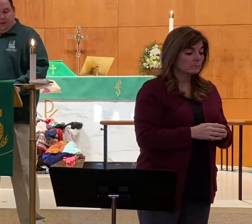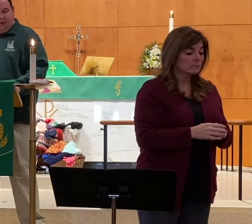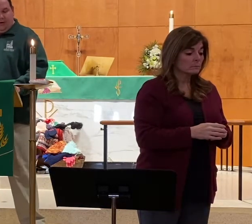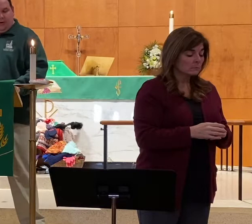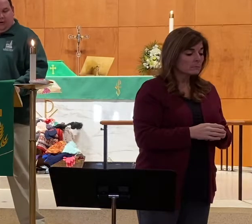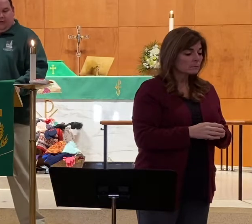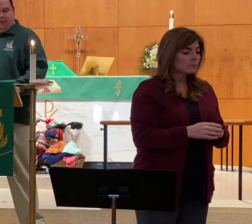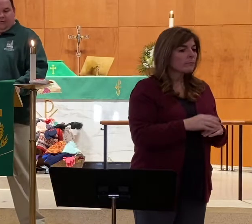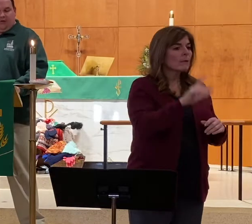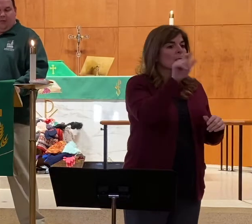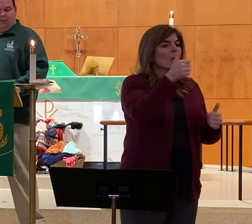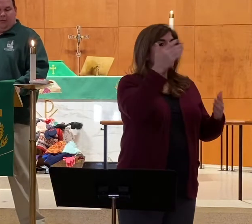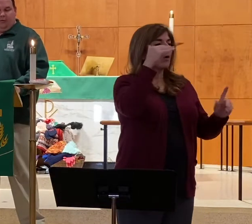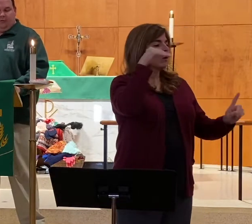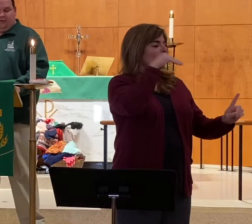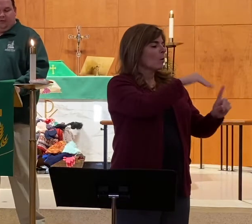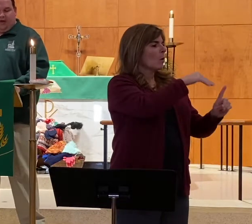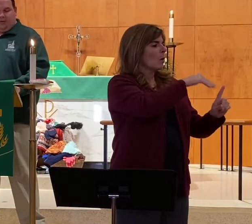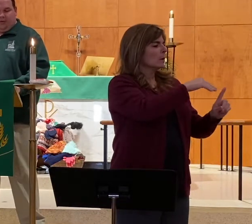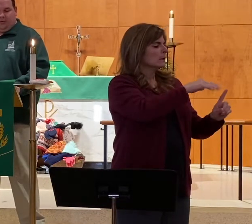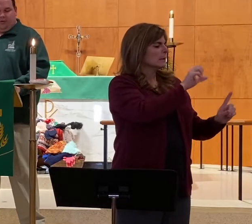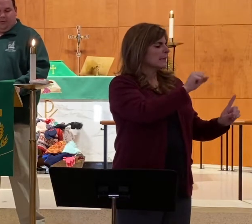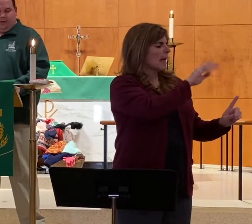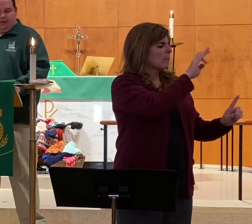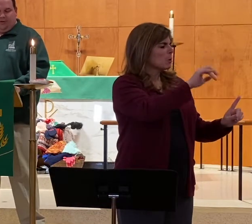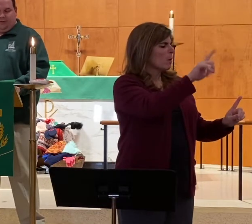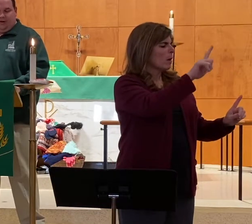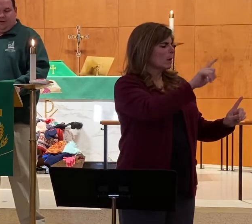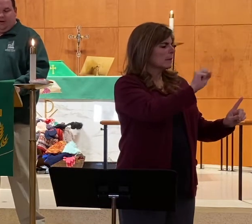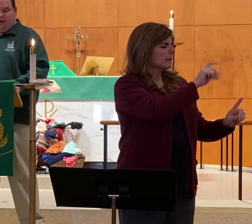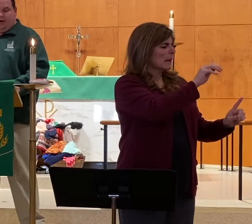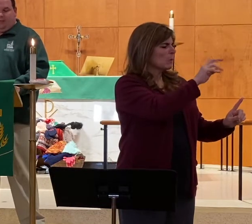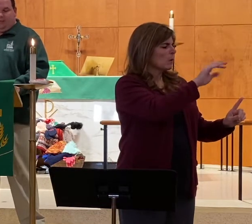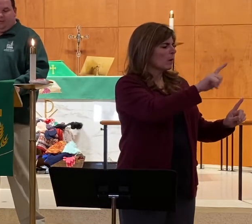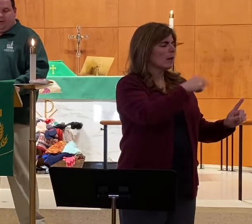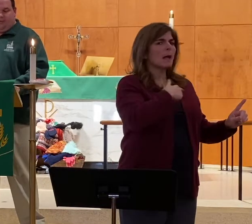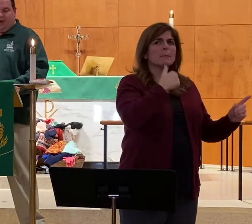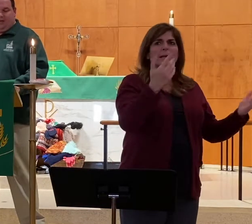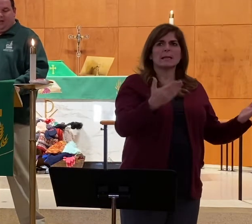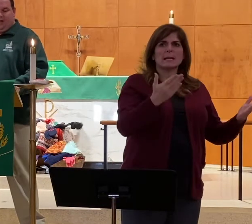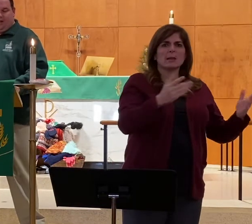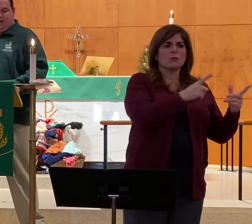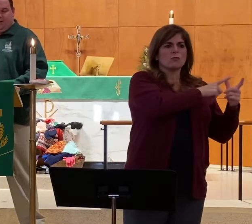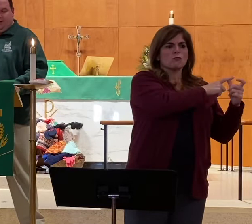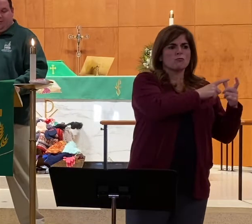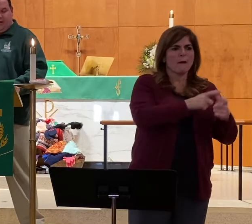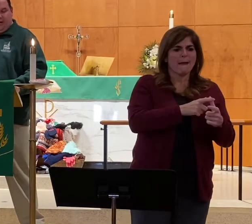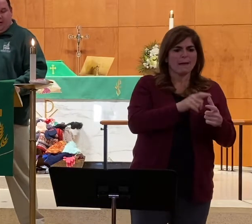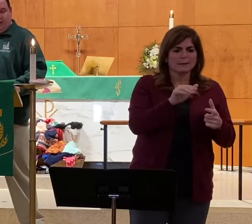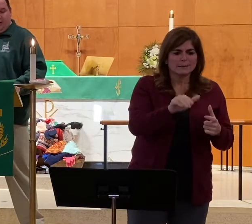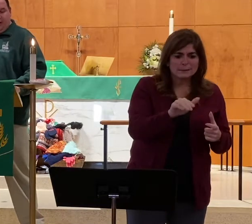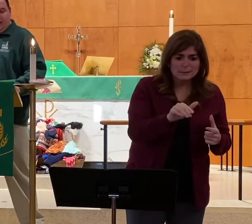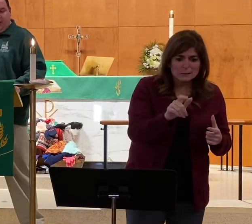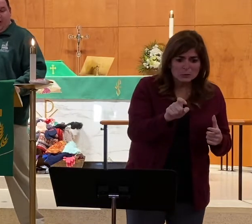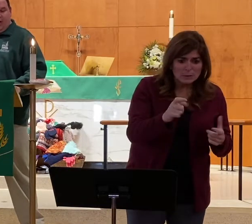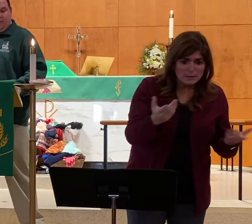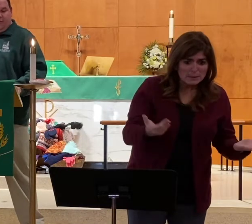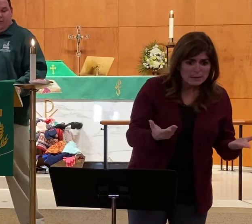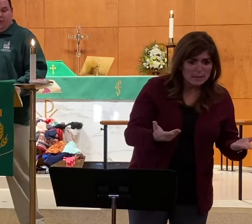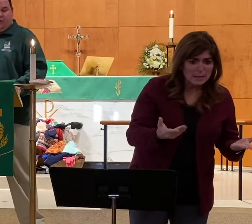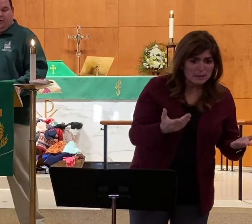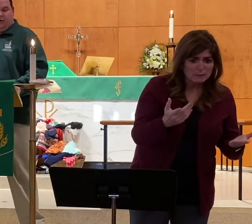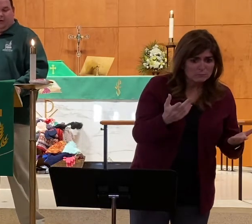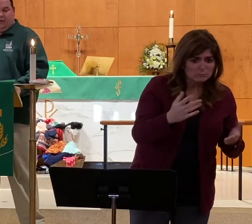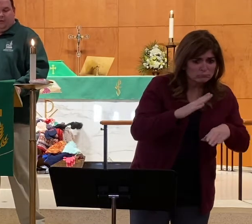Then the Lord called, "Samuel, Samuel." And he said, "Here I am," and ran to Eli and said, "Here I am,